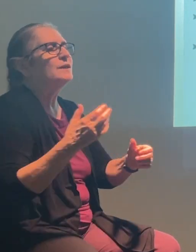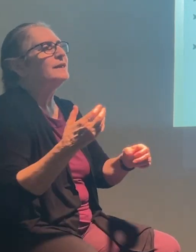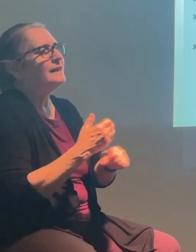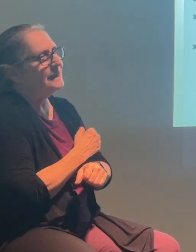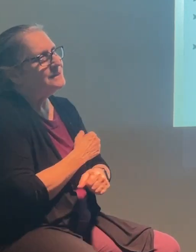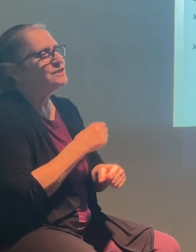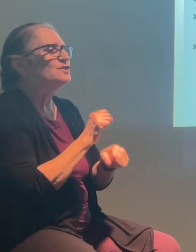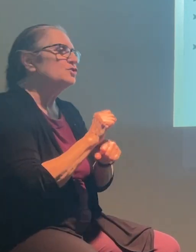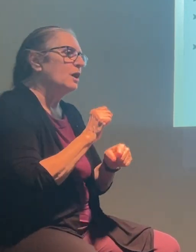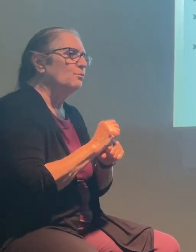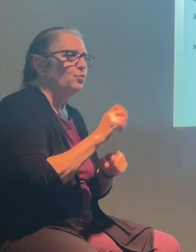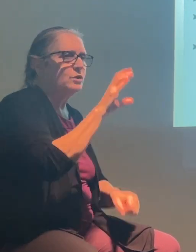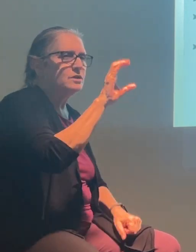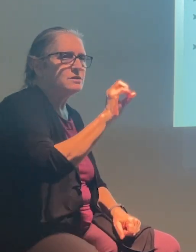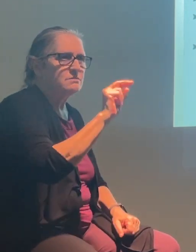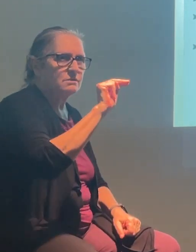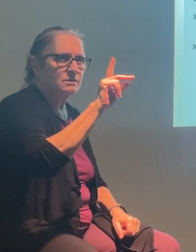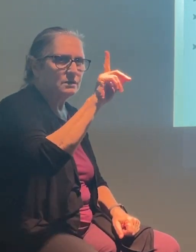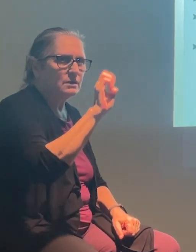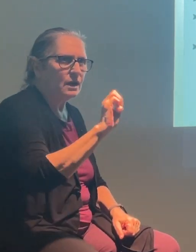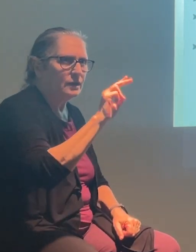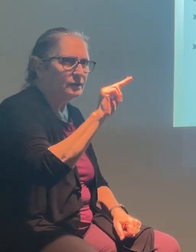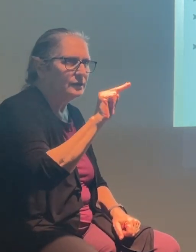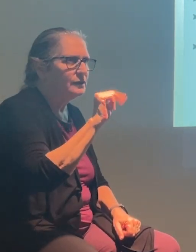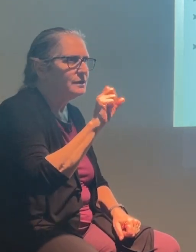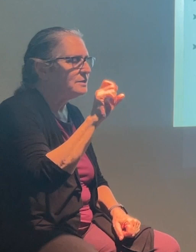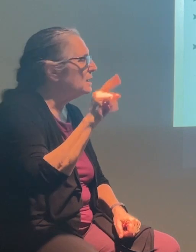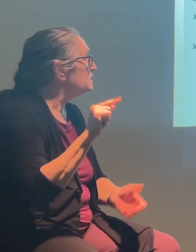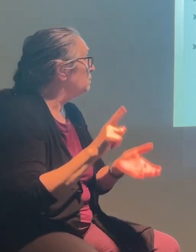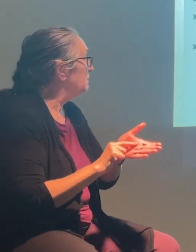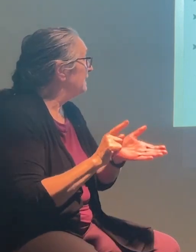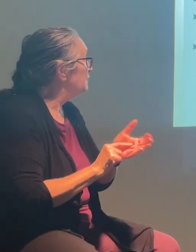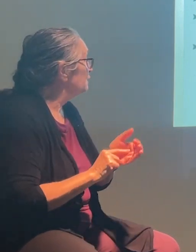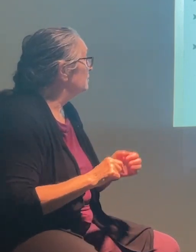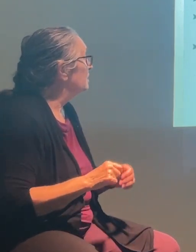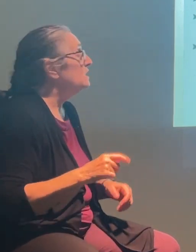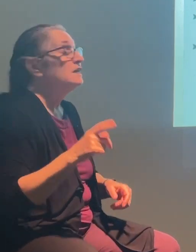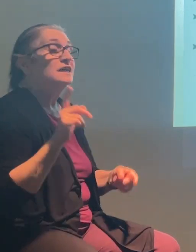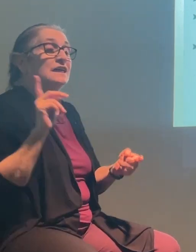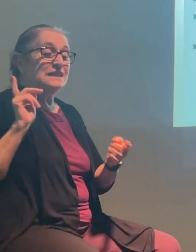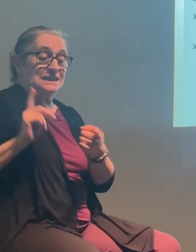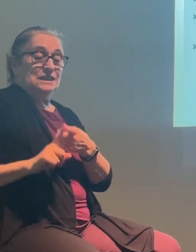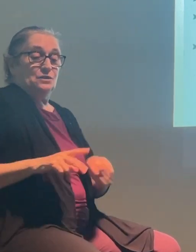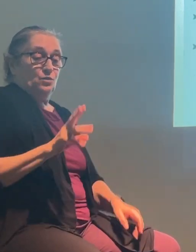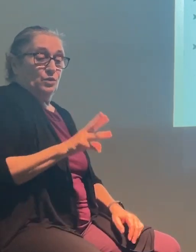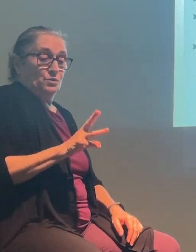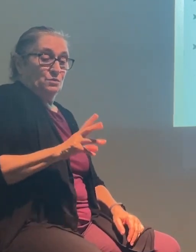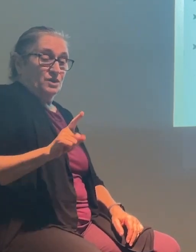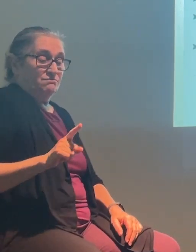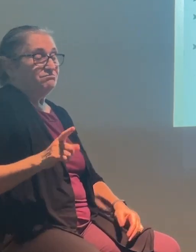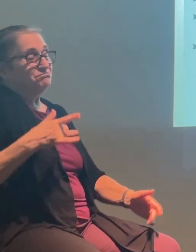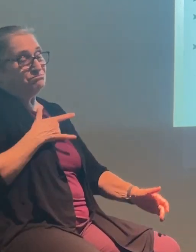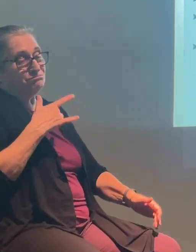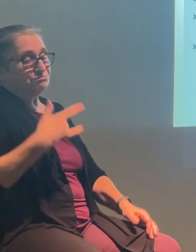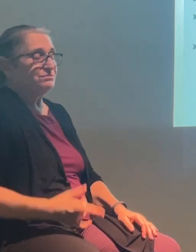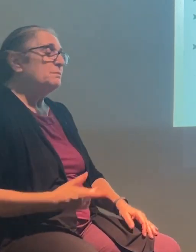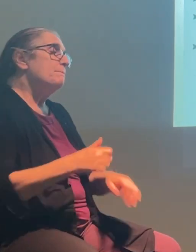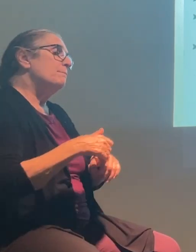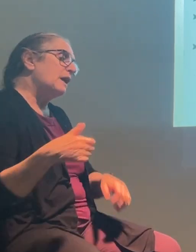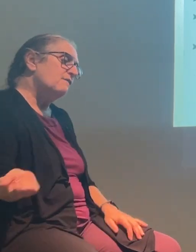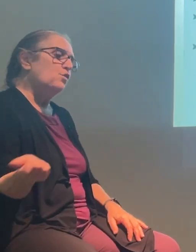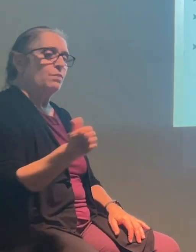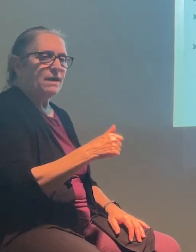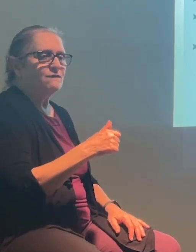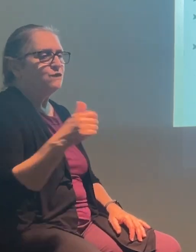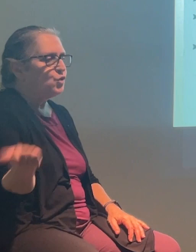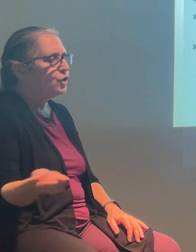Nast Publications. So basically until World War I, he was basically doing the back and forth